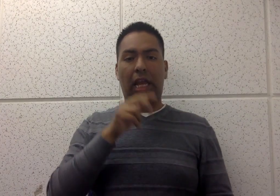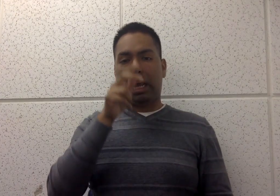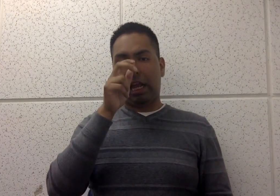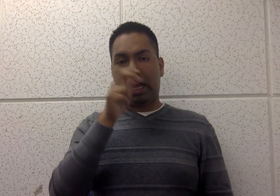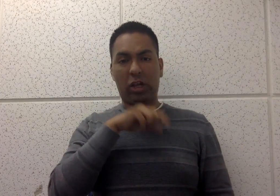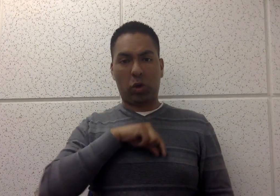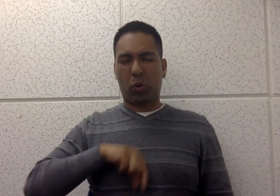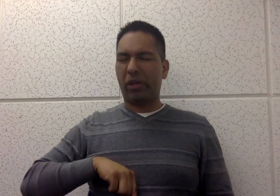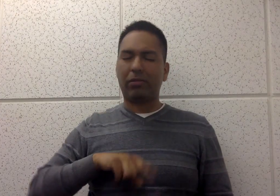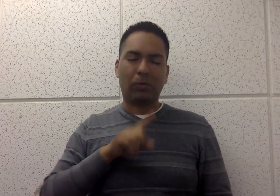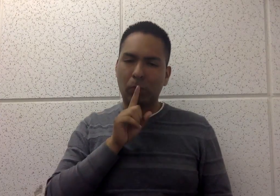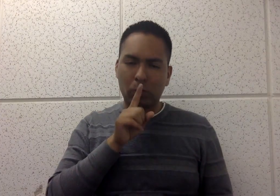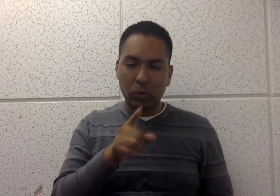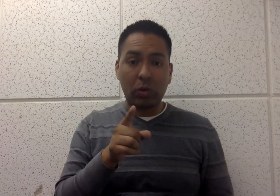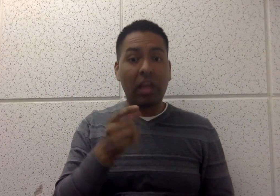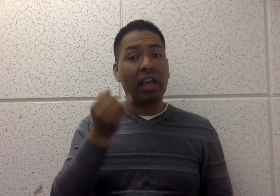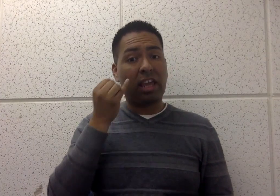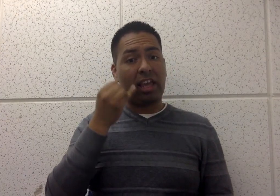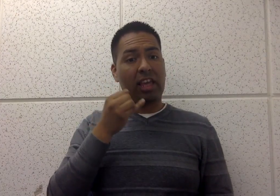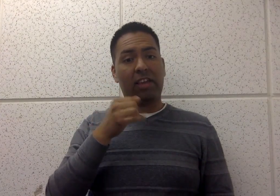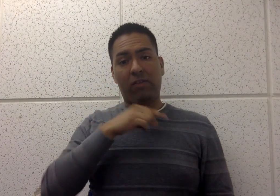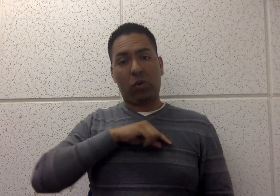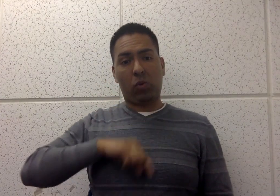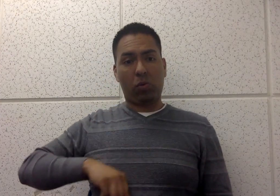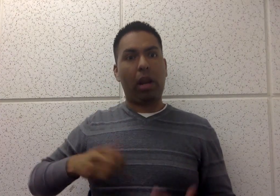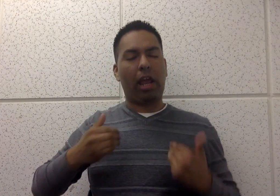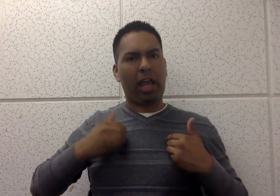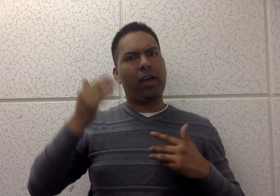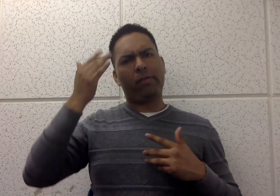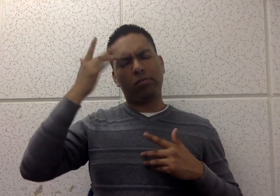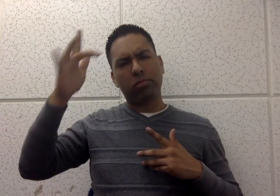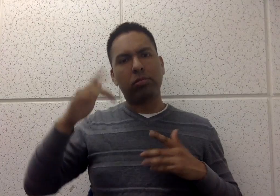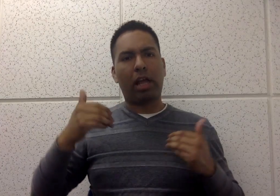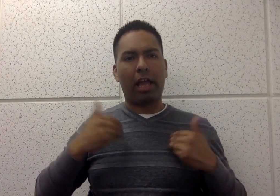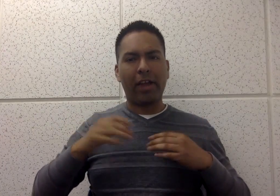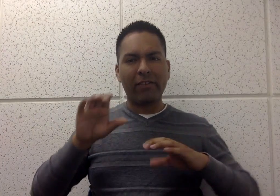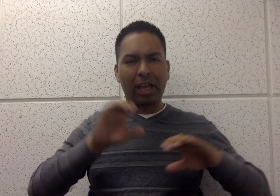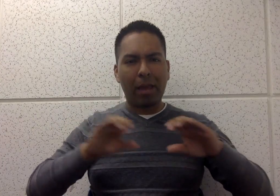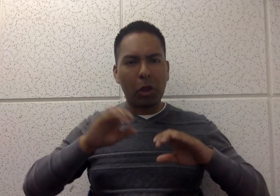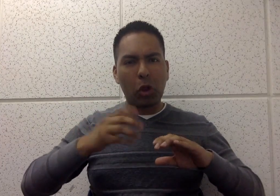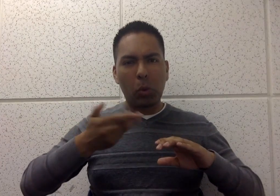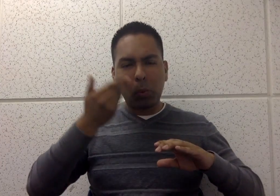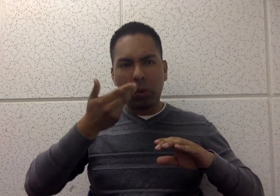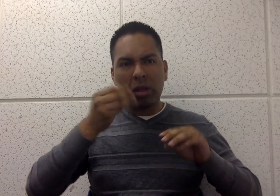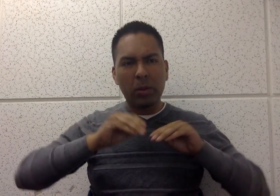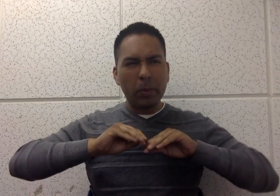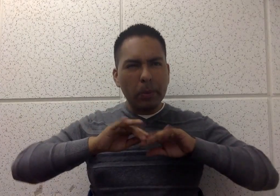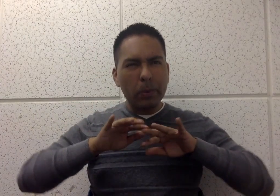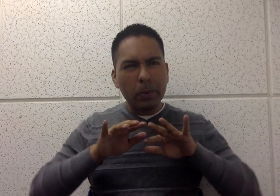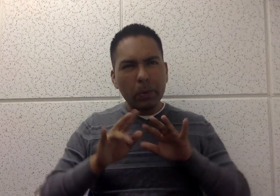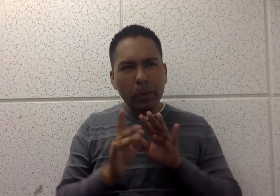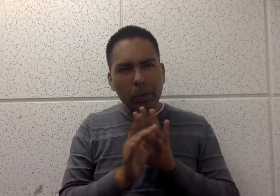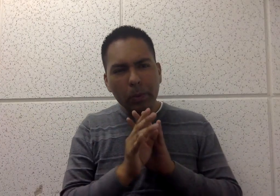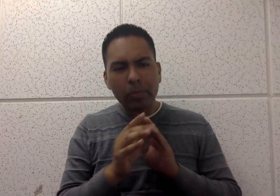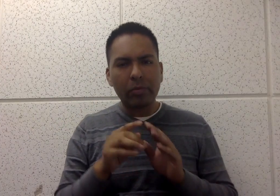if the queen did have the intelligence to send chemical messages through this whole network of chambers to tell the ants outside what